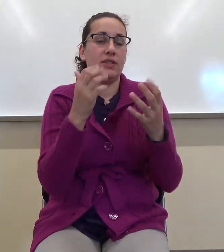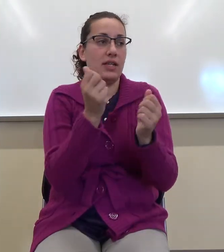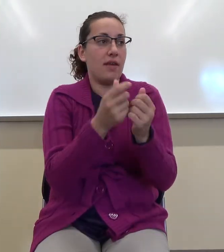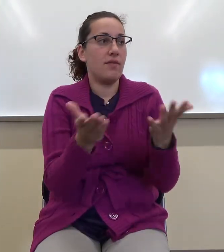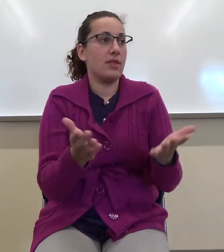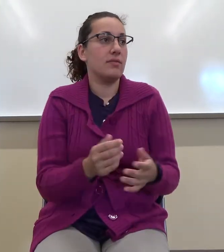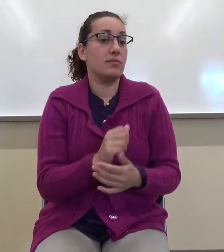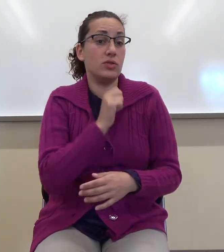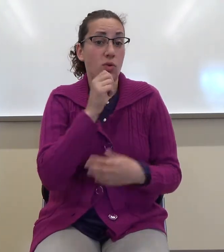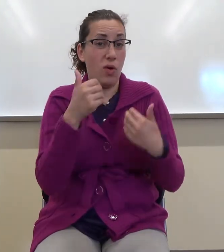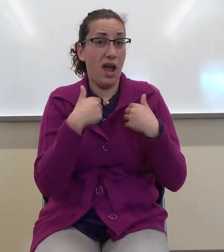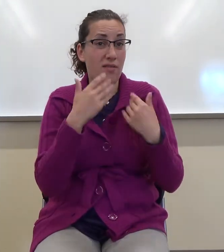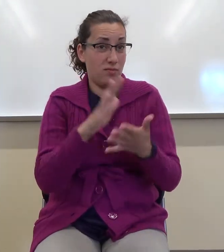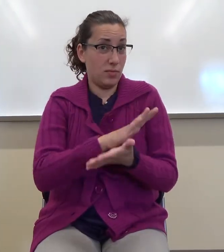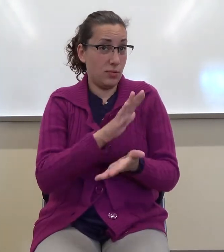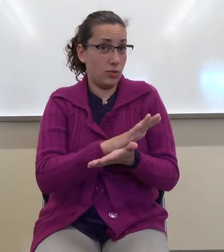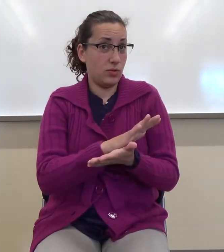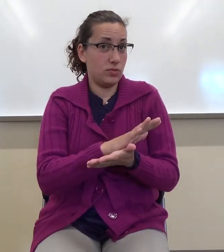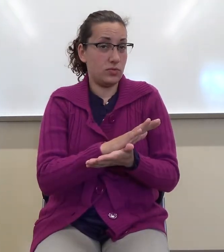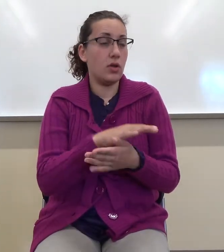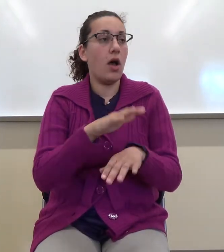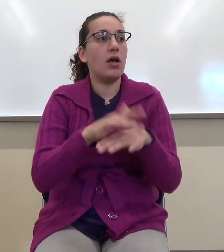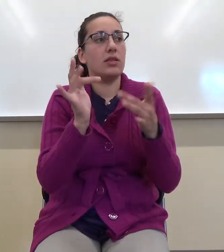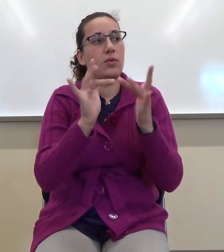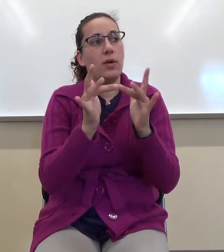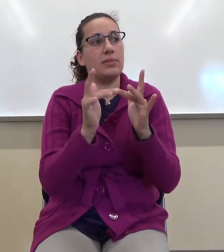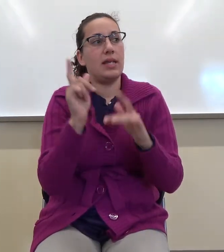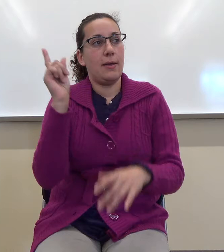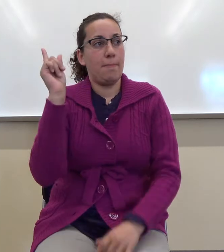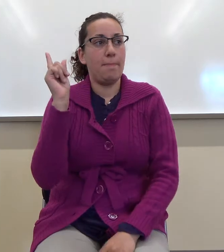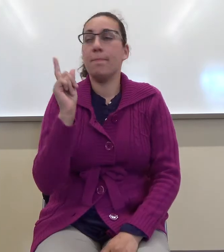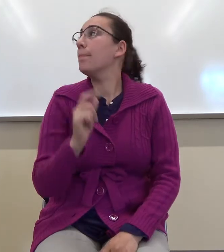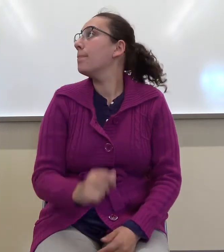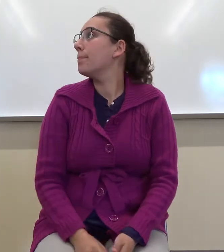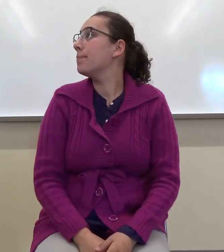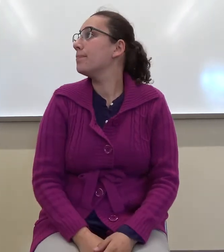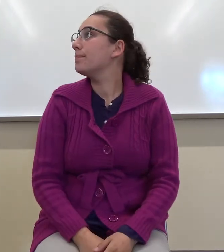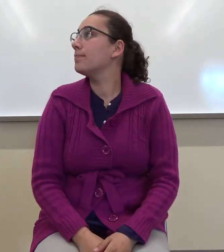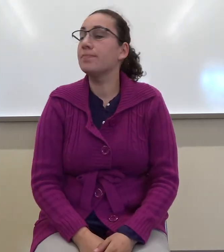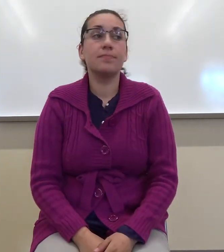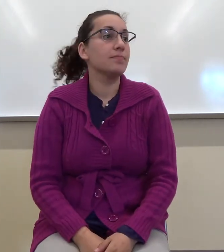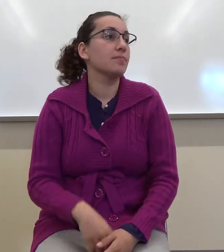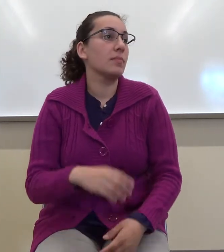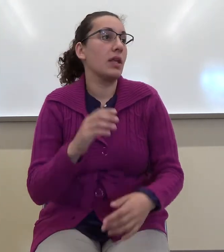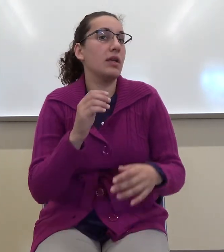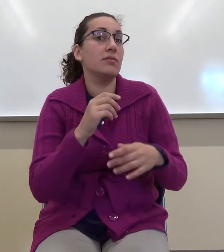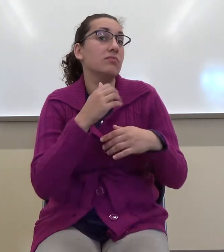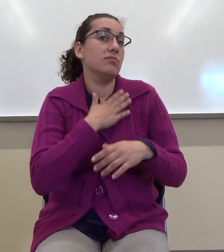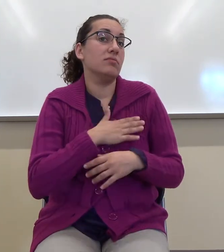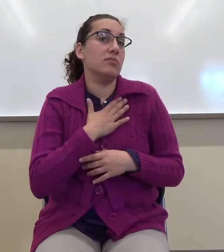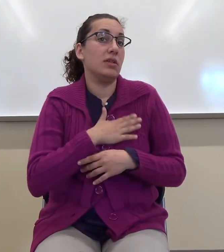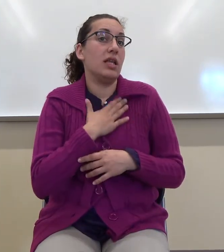don't still have it, it's on the website. It's still on the website. You can please go print it out if you can't find